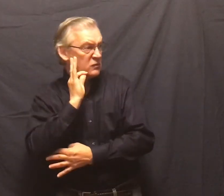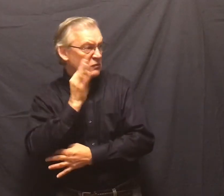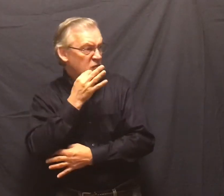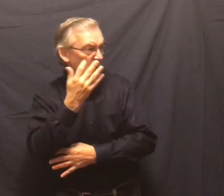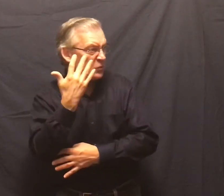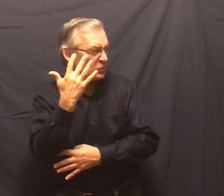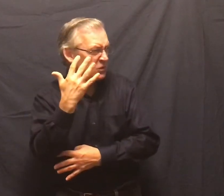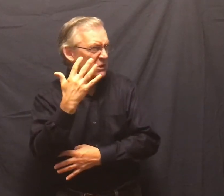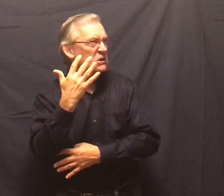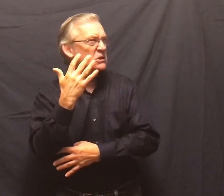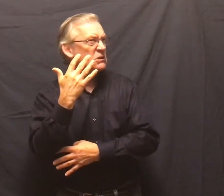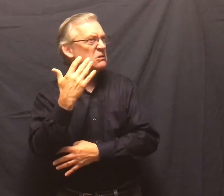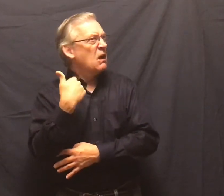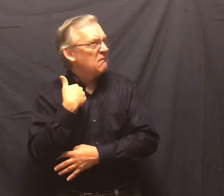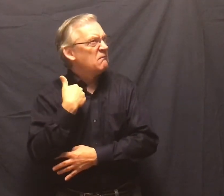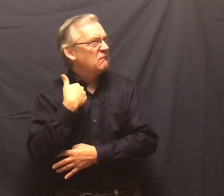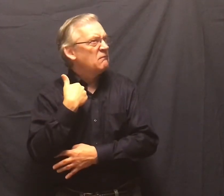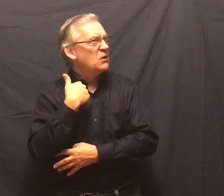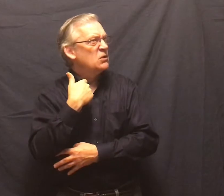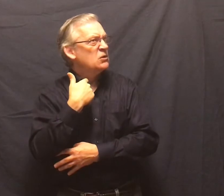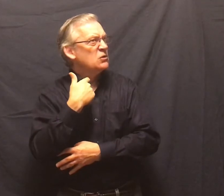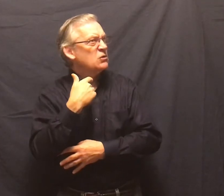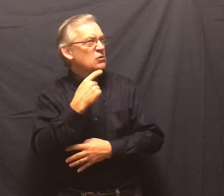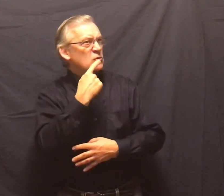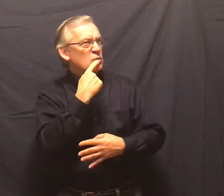cherries, apples, peaches,